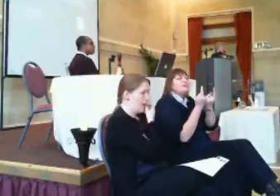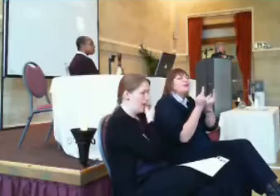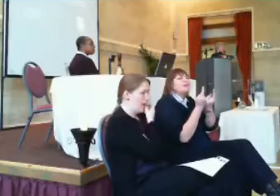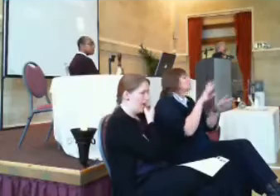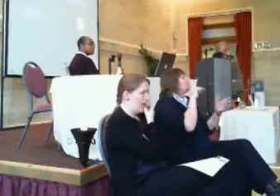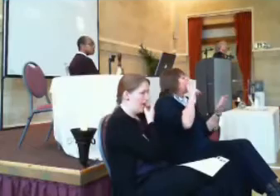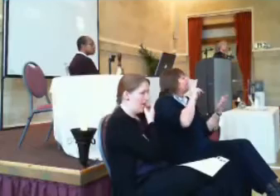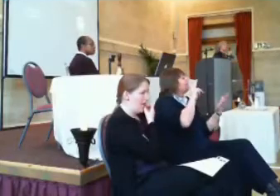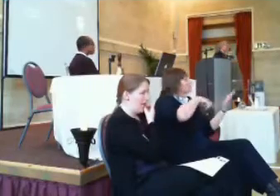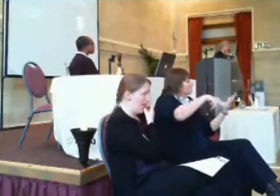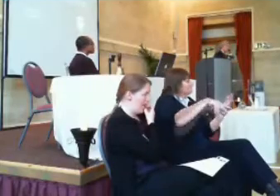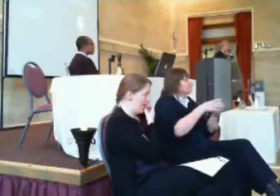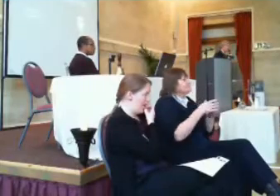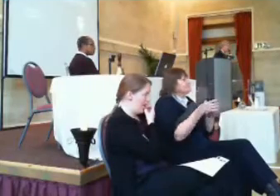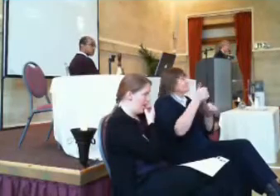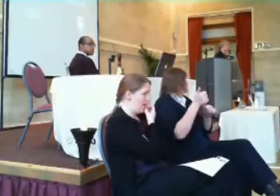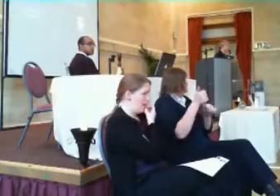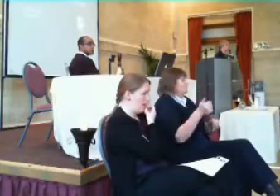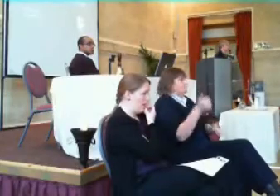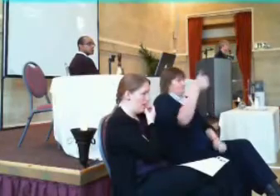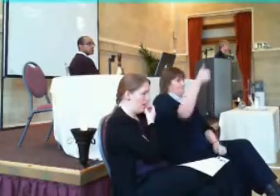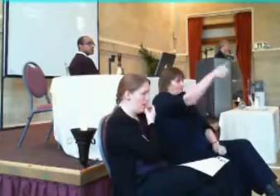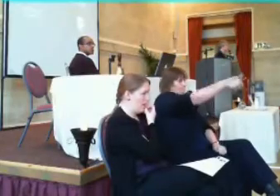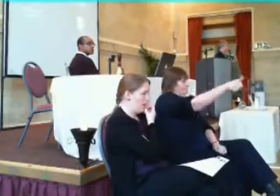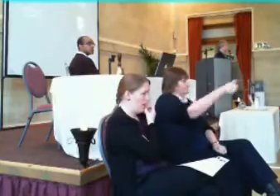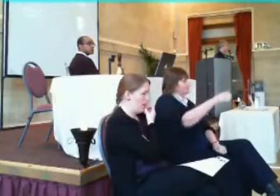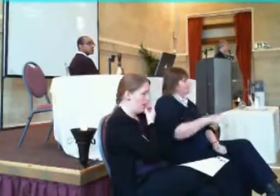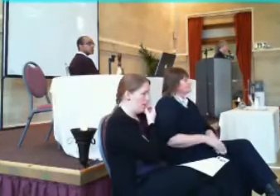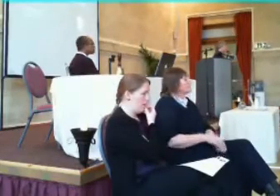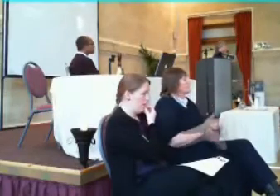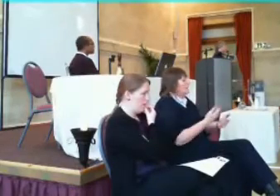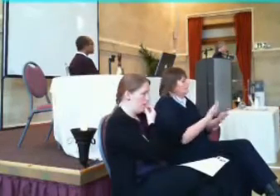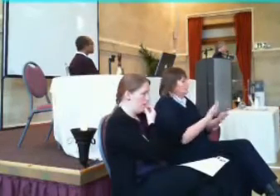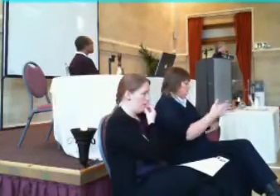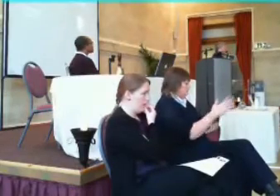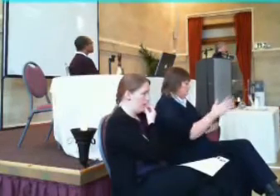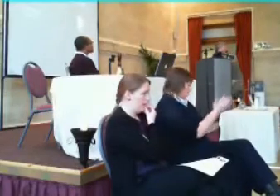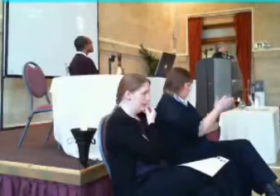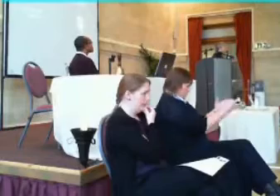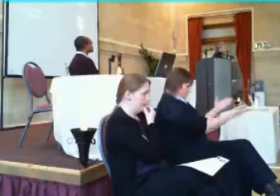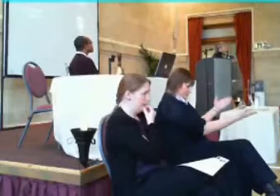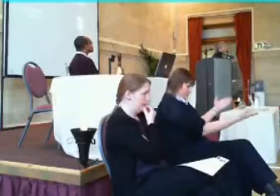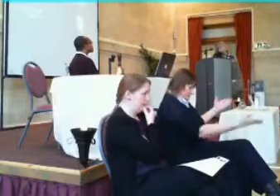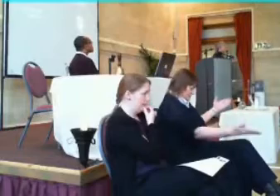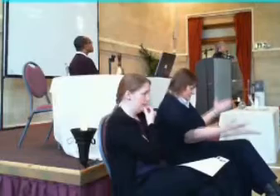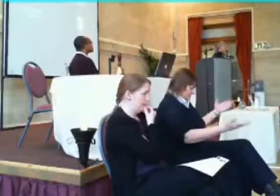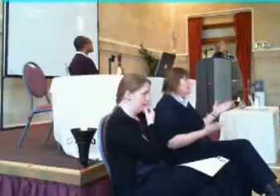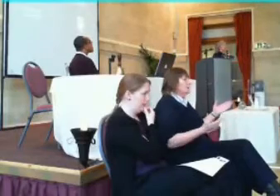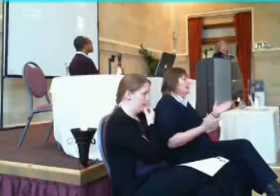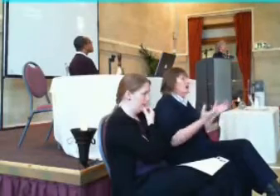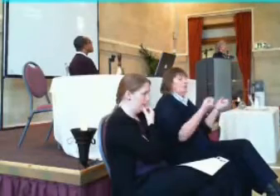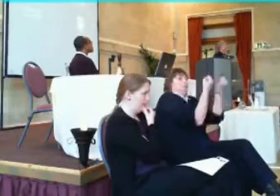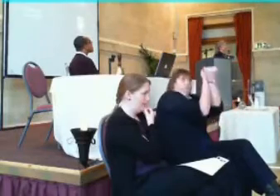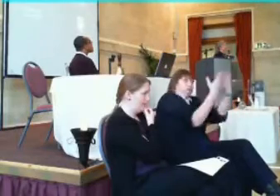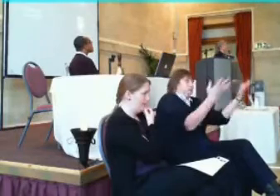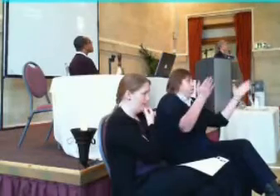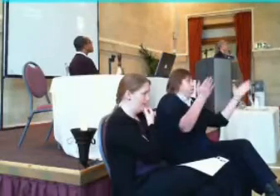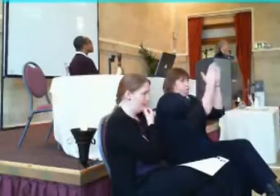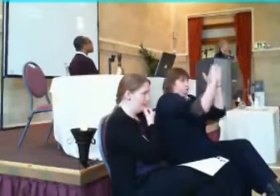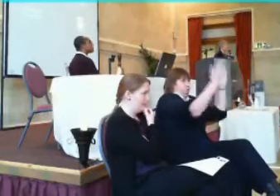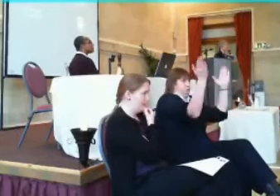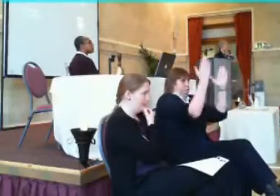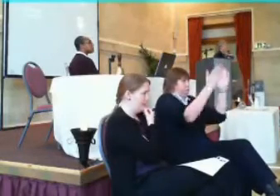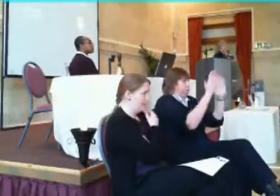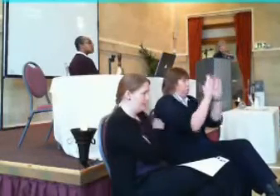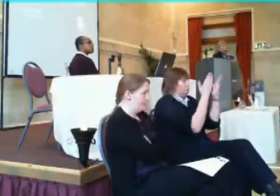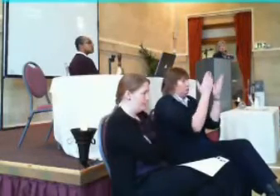there. Further along, you also have a table of a selection. I mean, there are many, many books that could have been on that table, but it's a